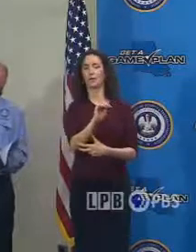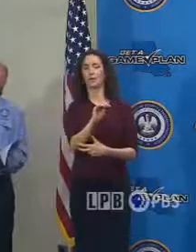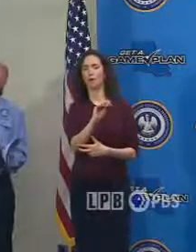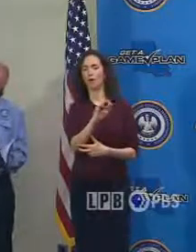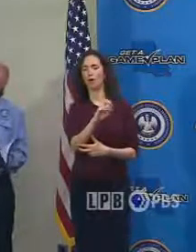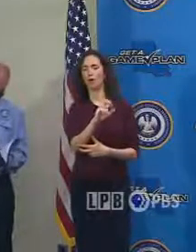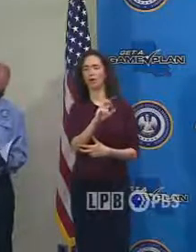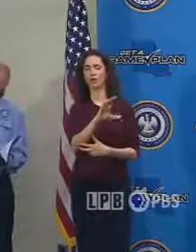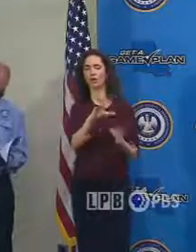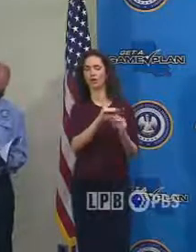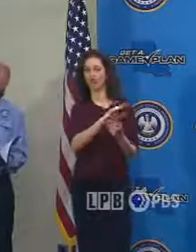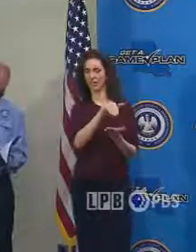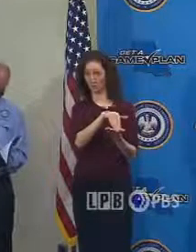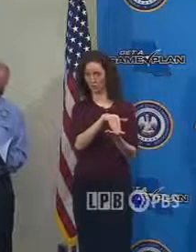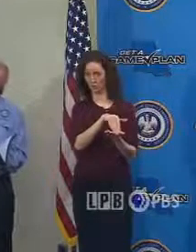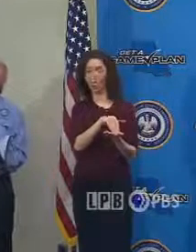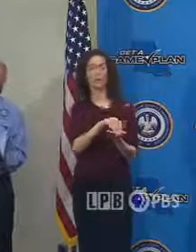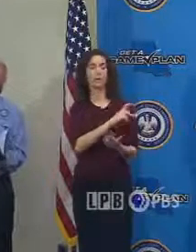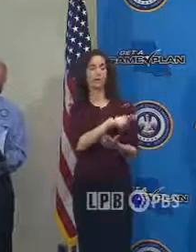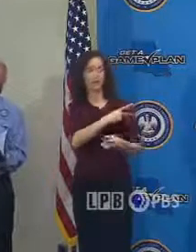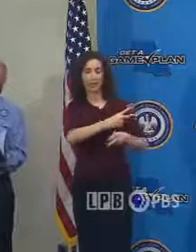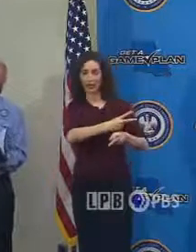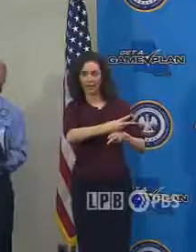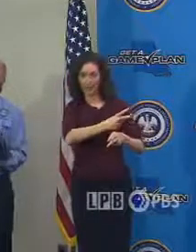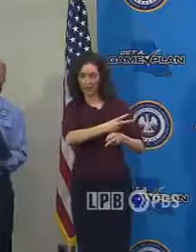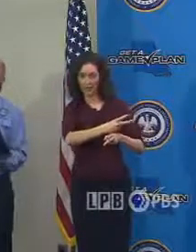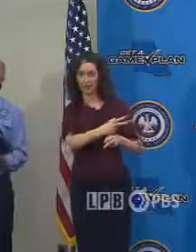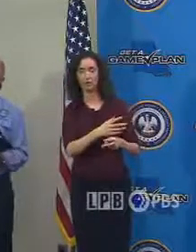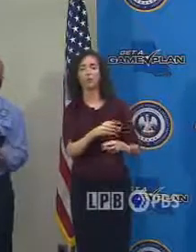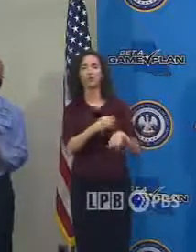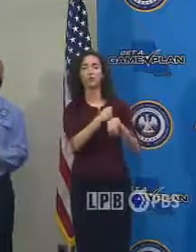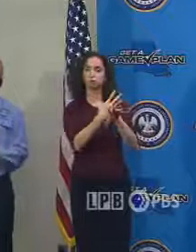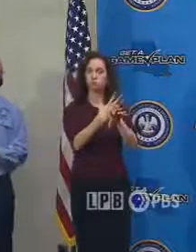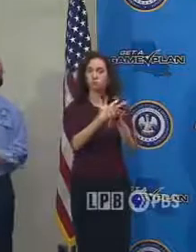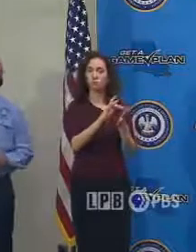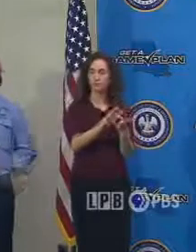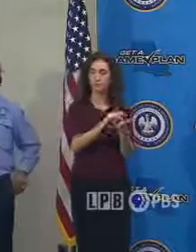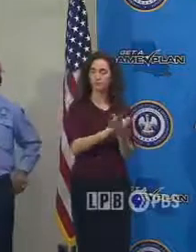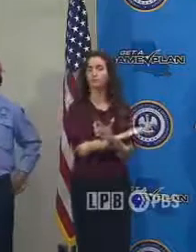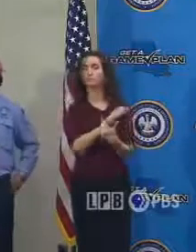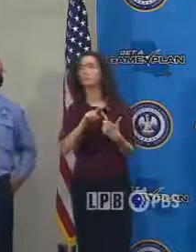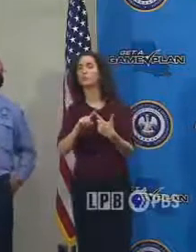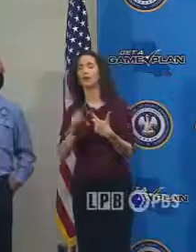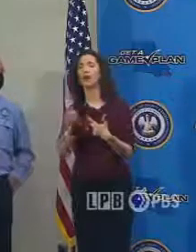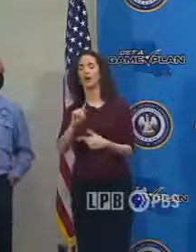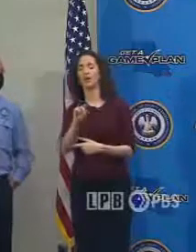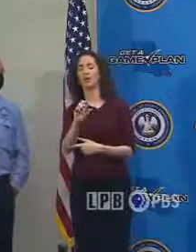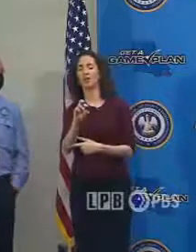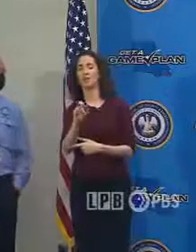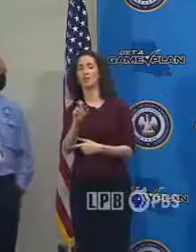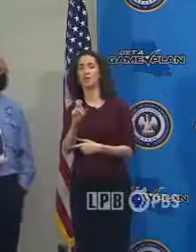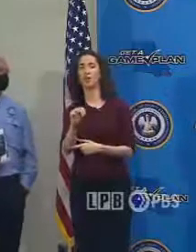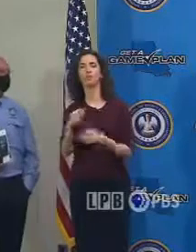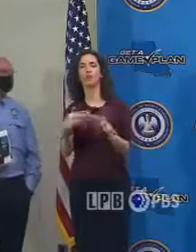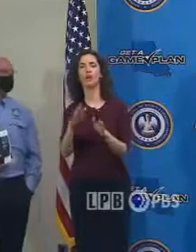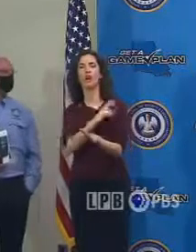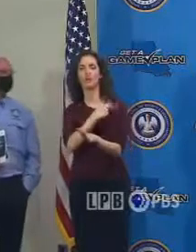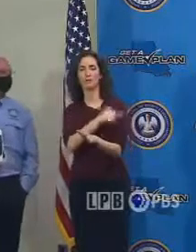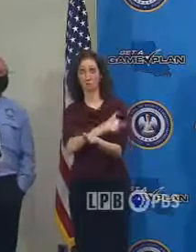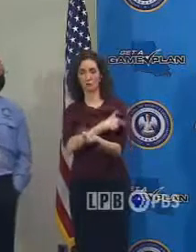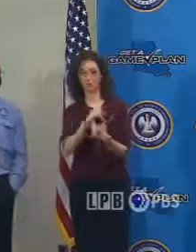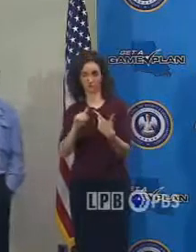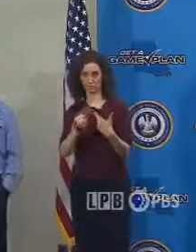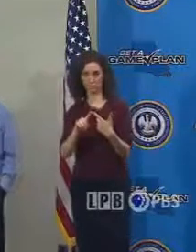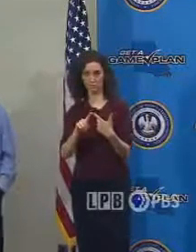Center, providing patient care and telemed. We have another team at the Terrebonne General Hospital